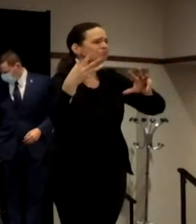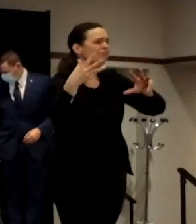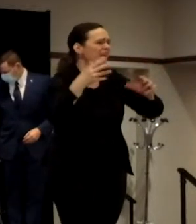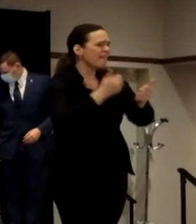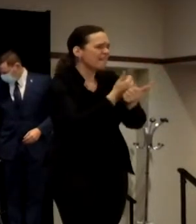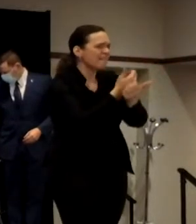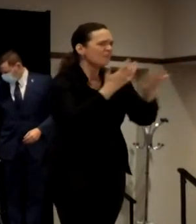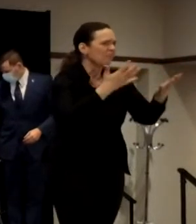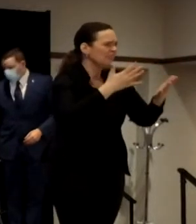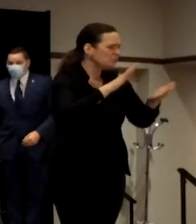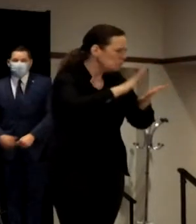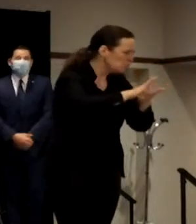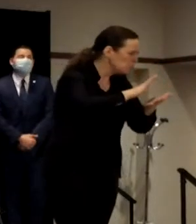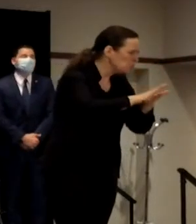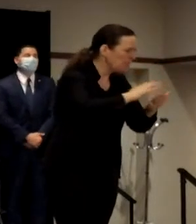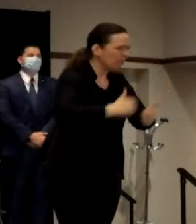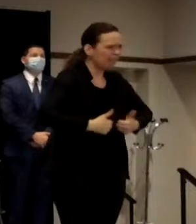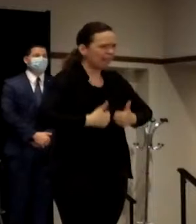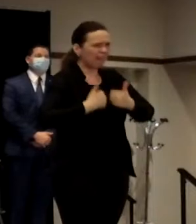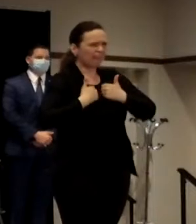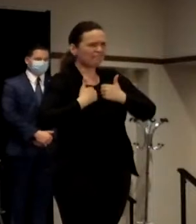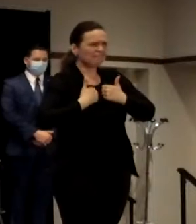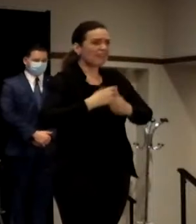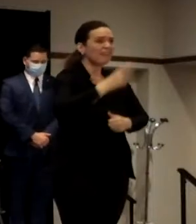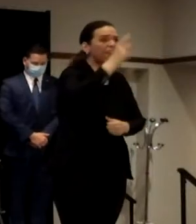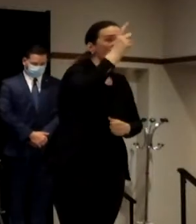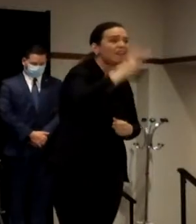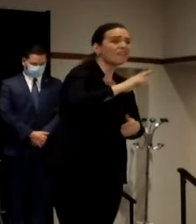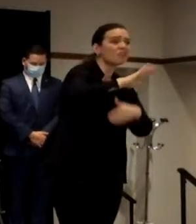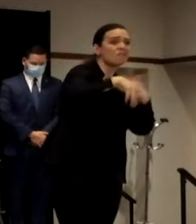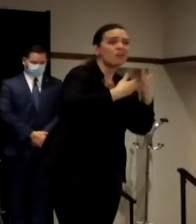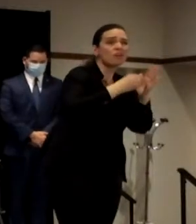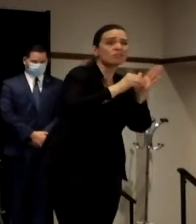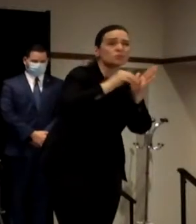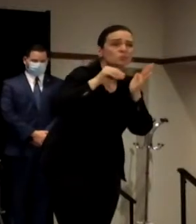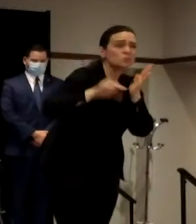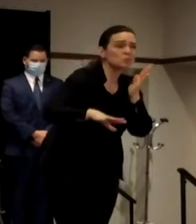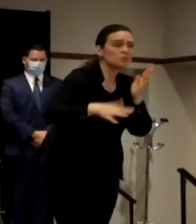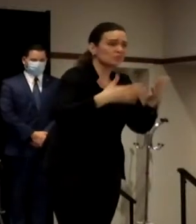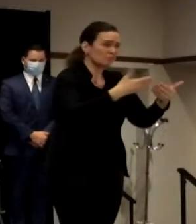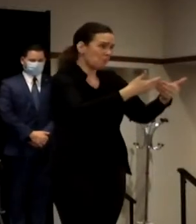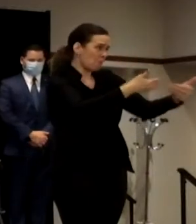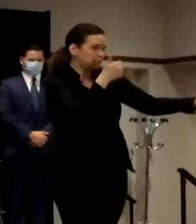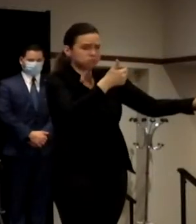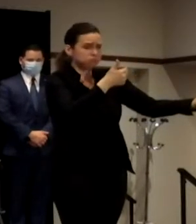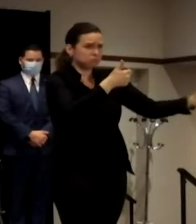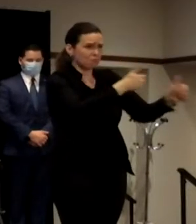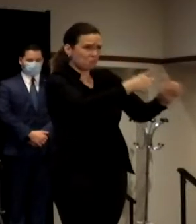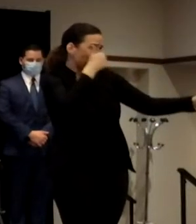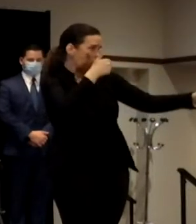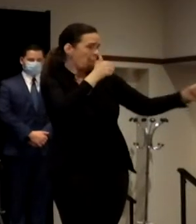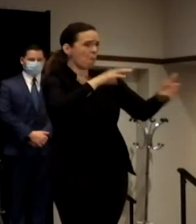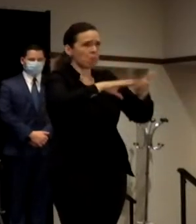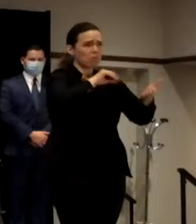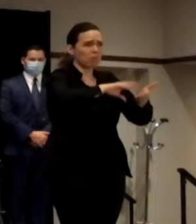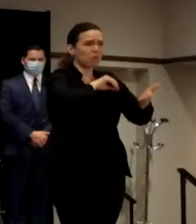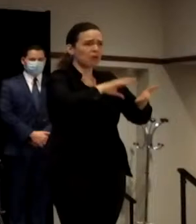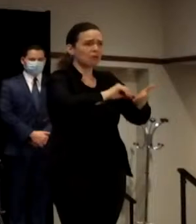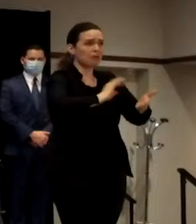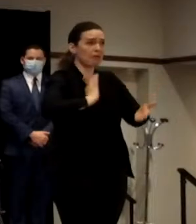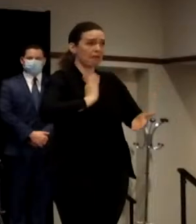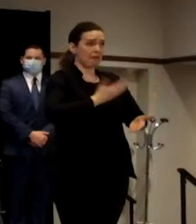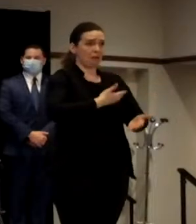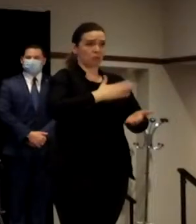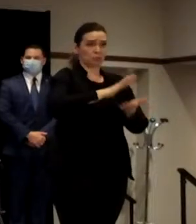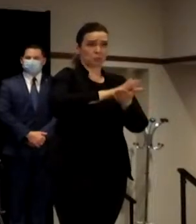all students are doing online instructions. And based on our survey, it was true in our community also. It varied from school to